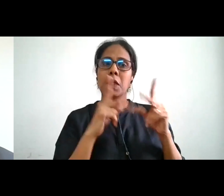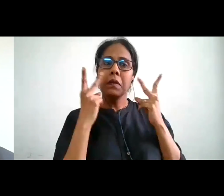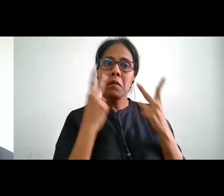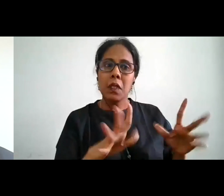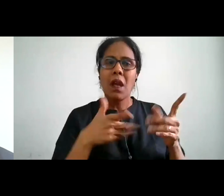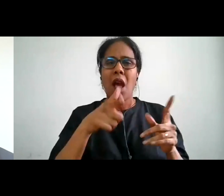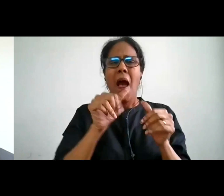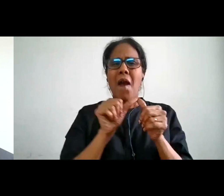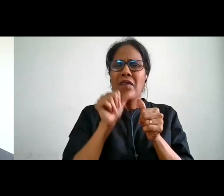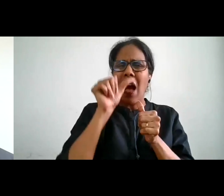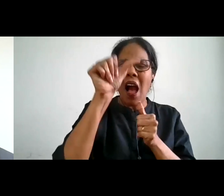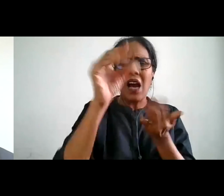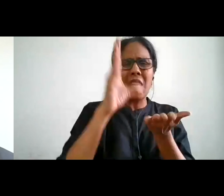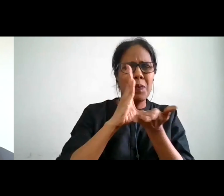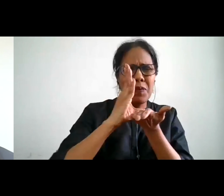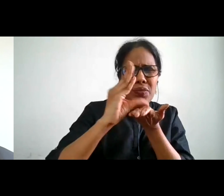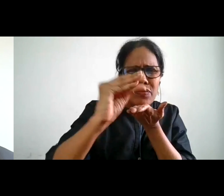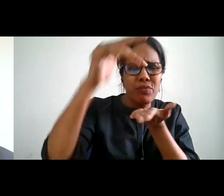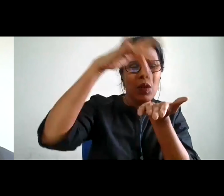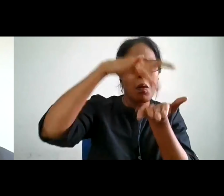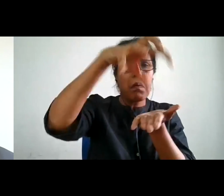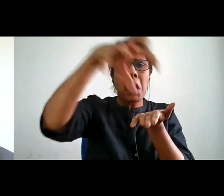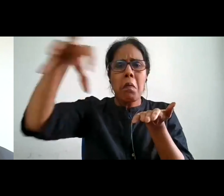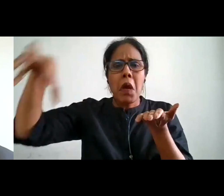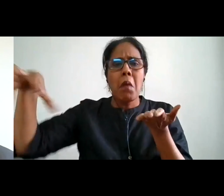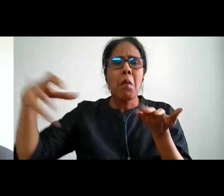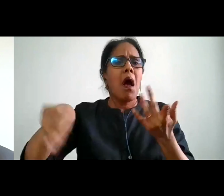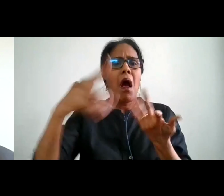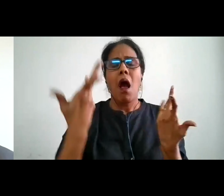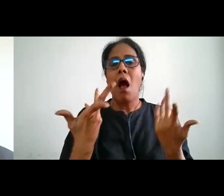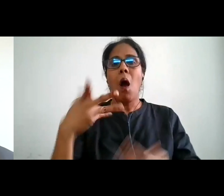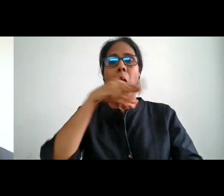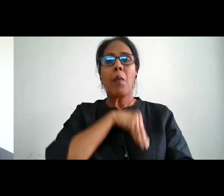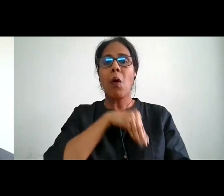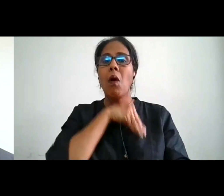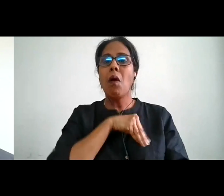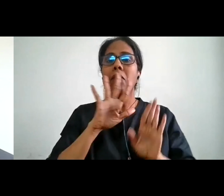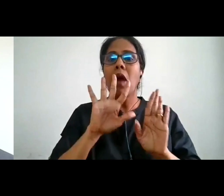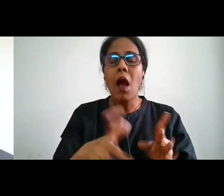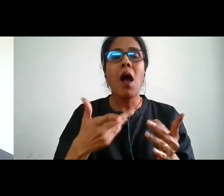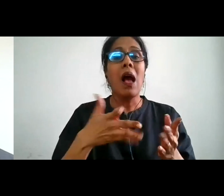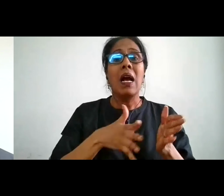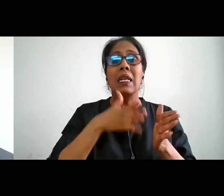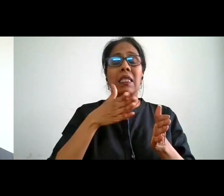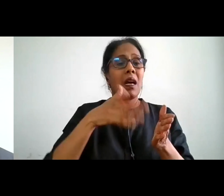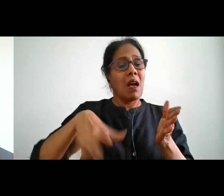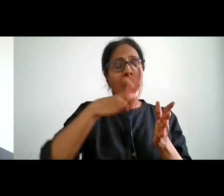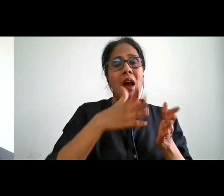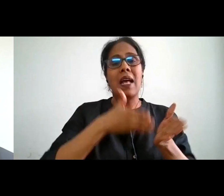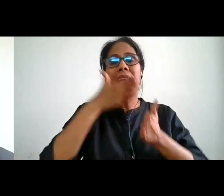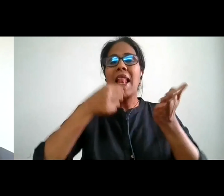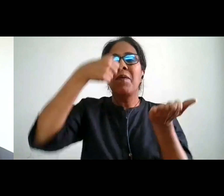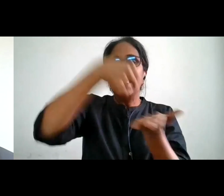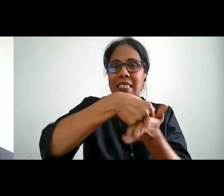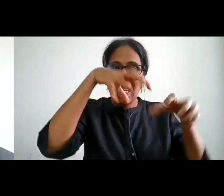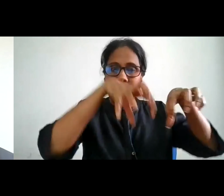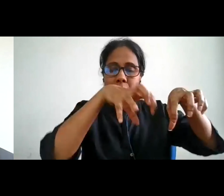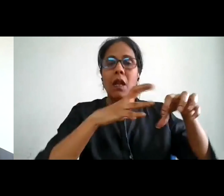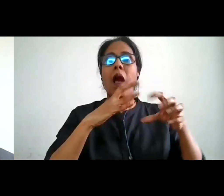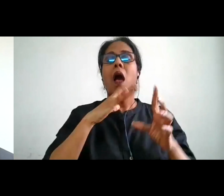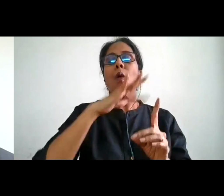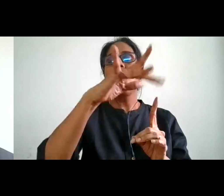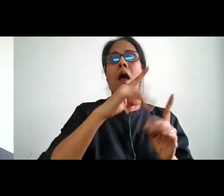remote corners of the country, where people were stating how they're benefiting from the station Wi-Fi project. In my opinion, while Wi